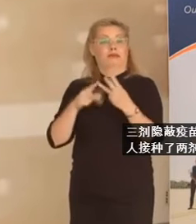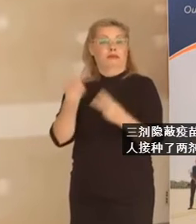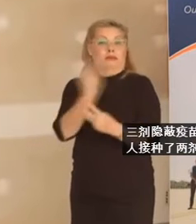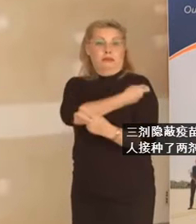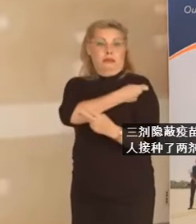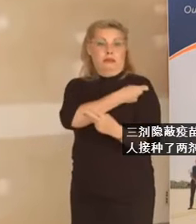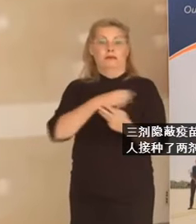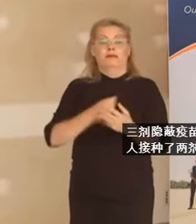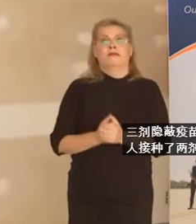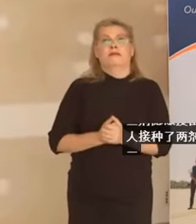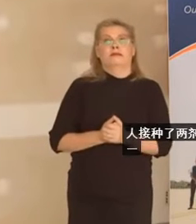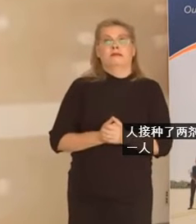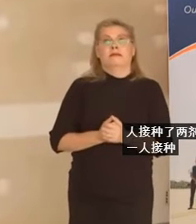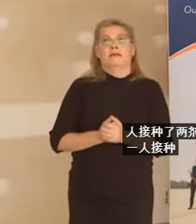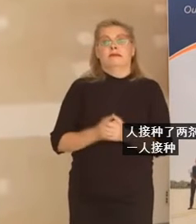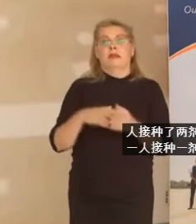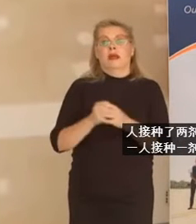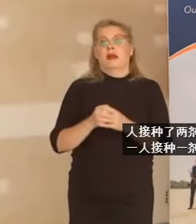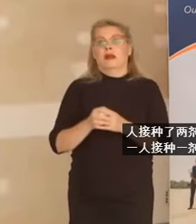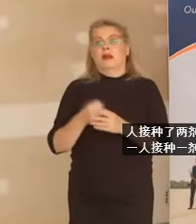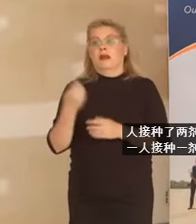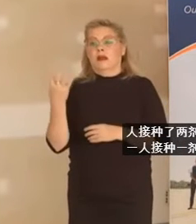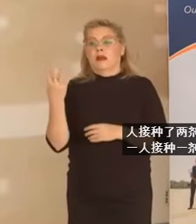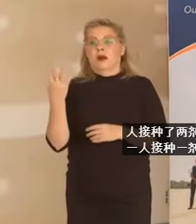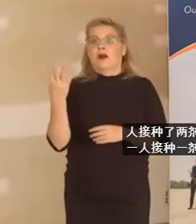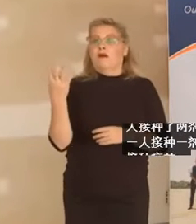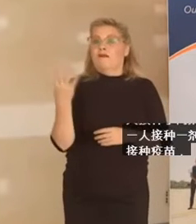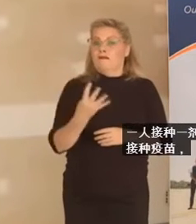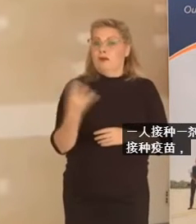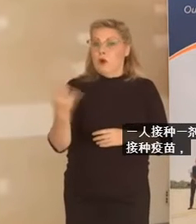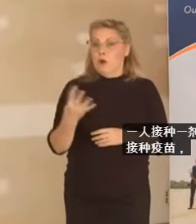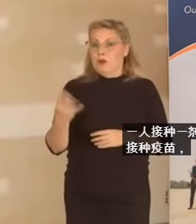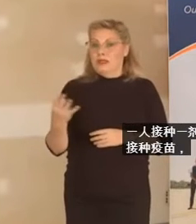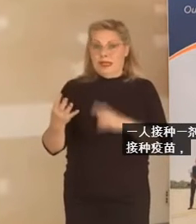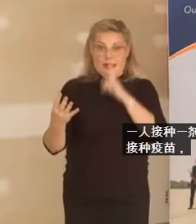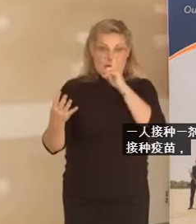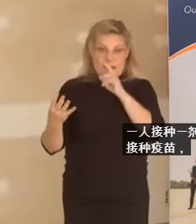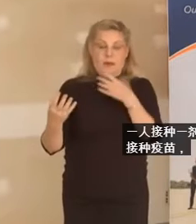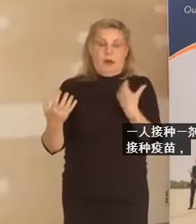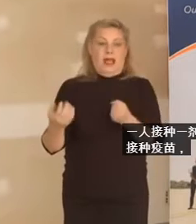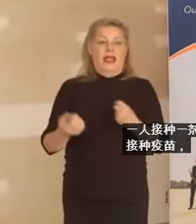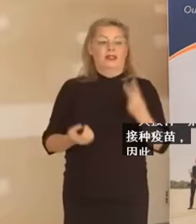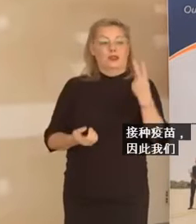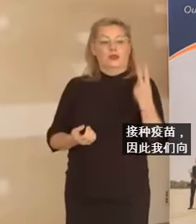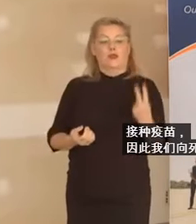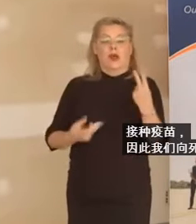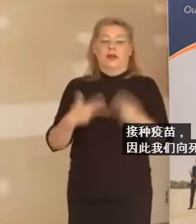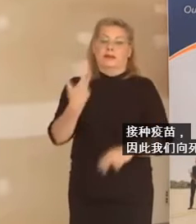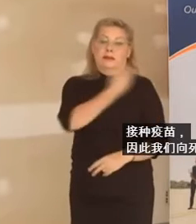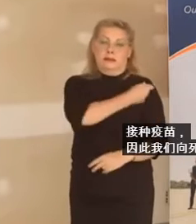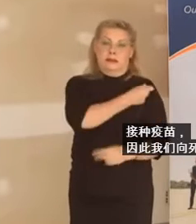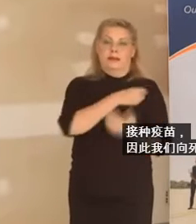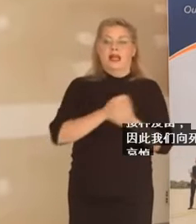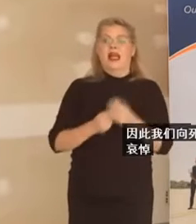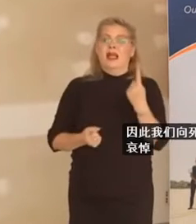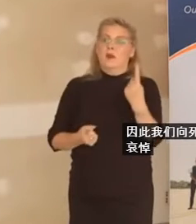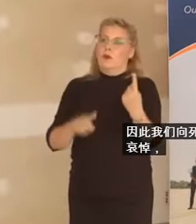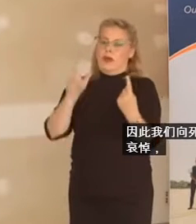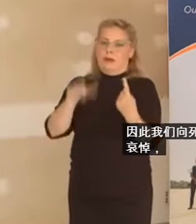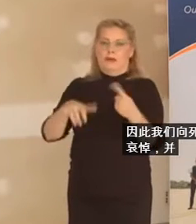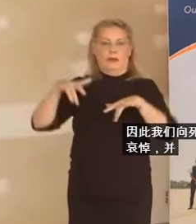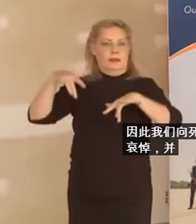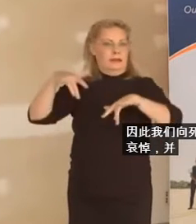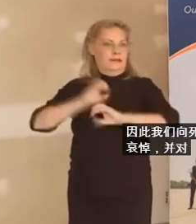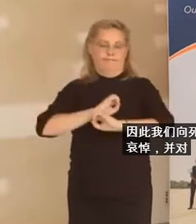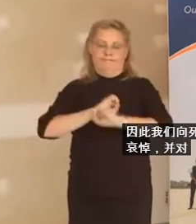2 doses, 1 person had received 1 dose, and 1 person was not vaccinated. So we'd like to express our sincere